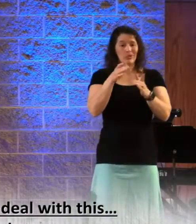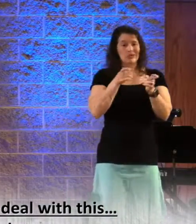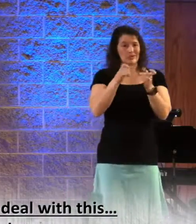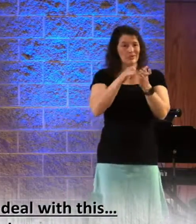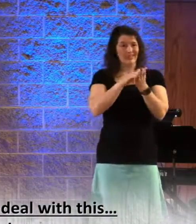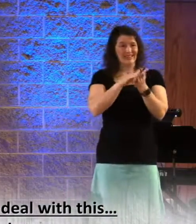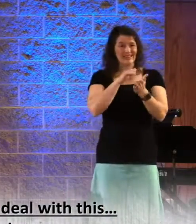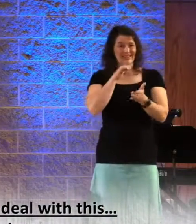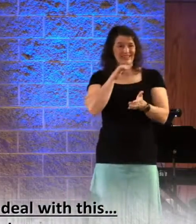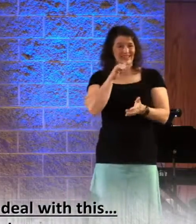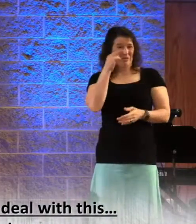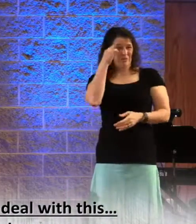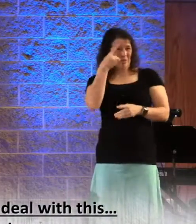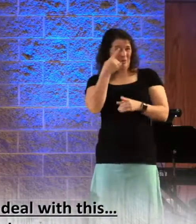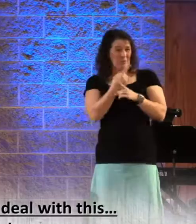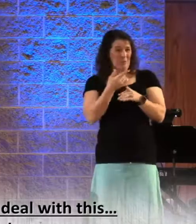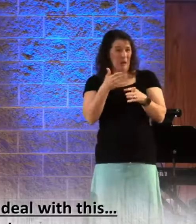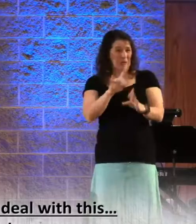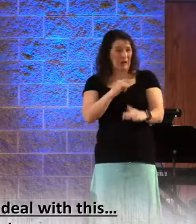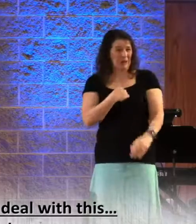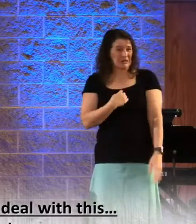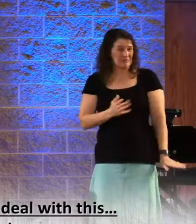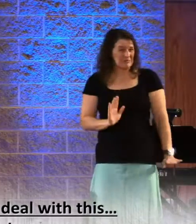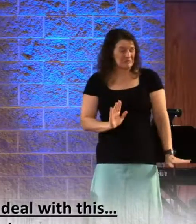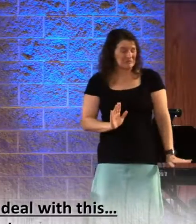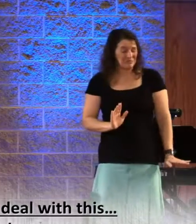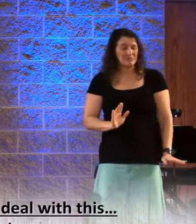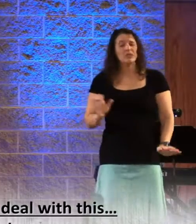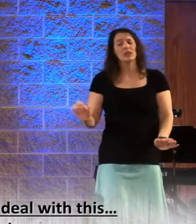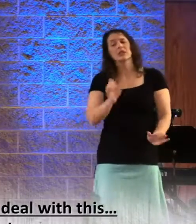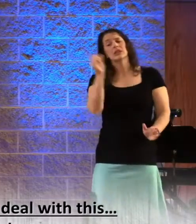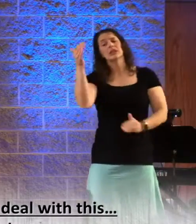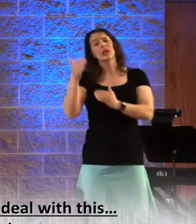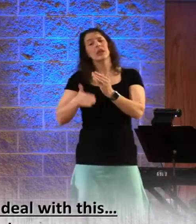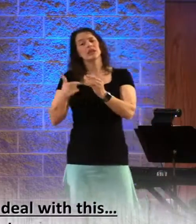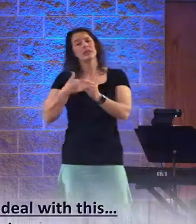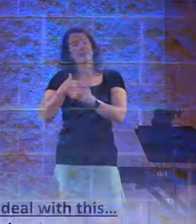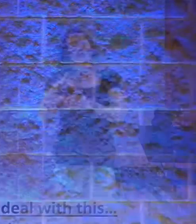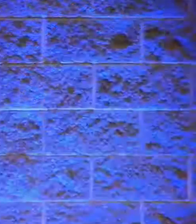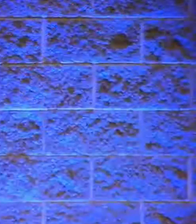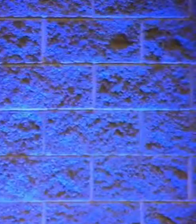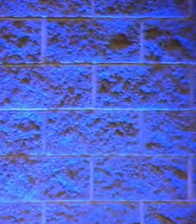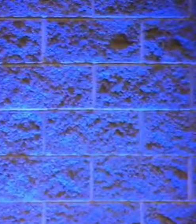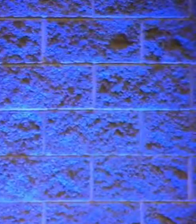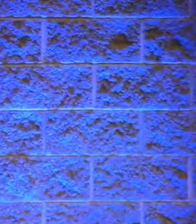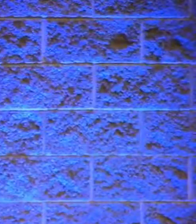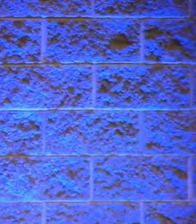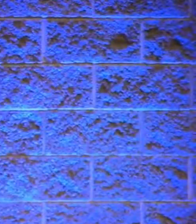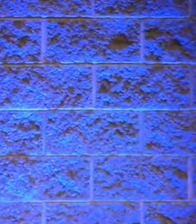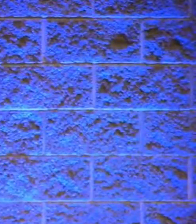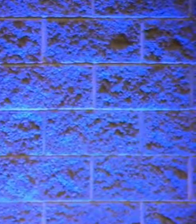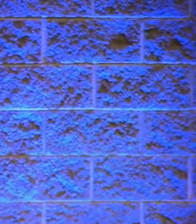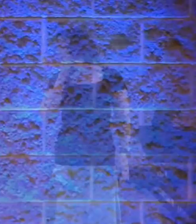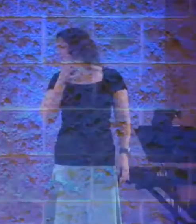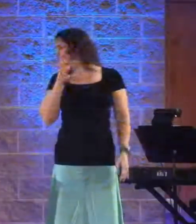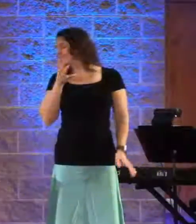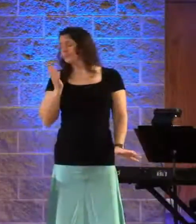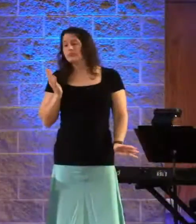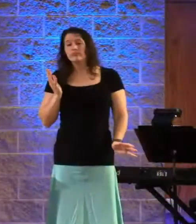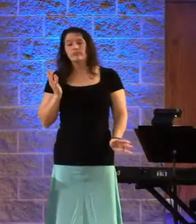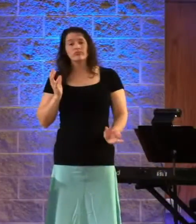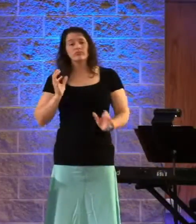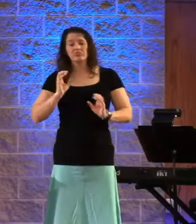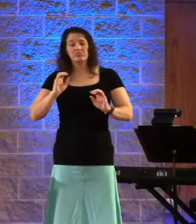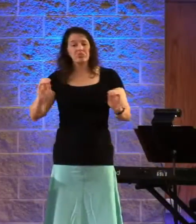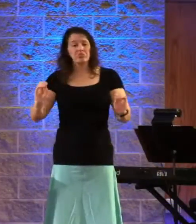then there is a second extreme on the other end of it, which I call looking the other way. And there is no counsel. There's